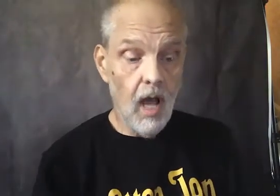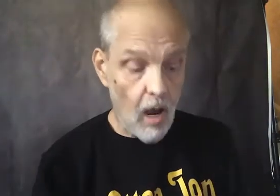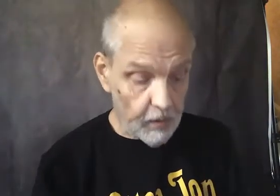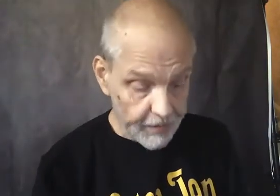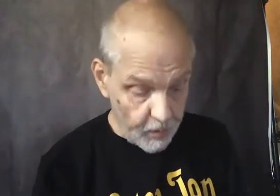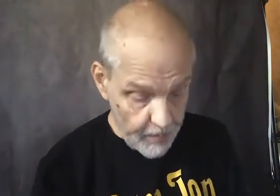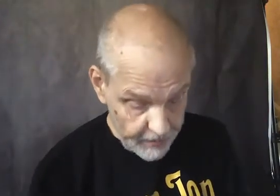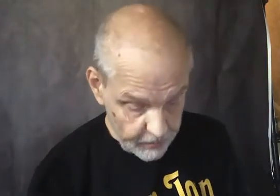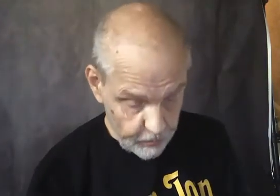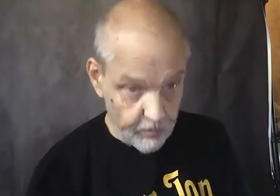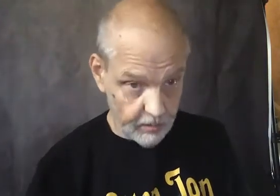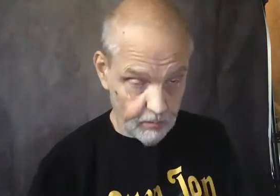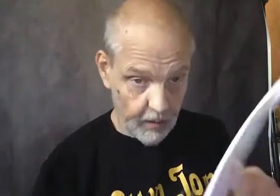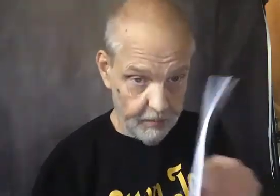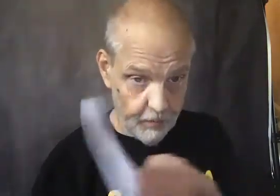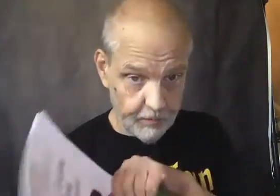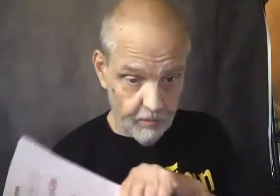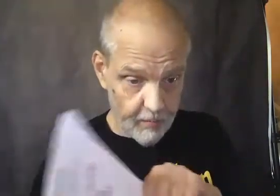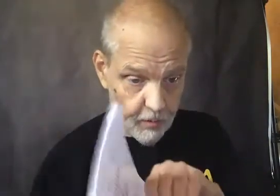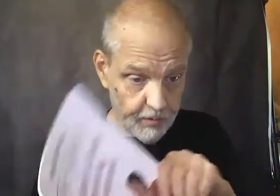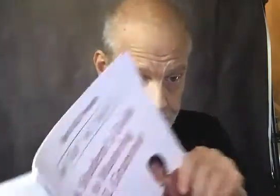I would like to go back to the white book, the grammar book,